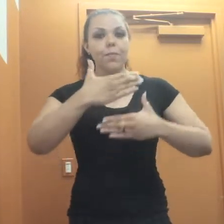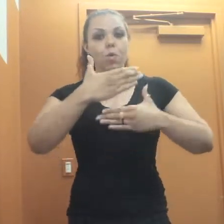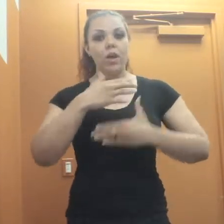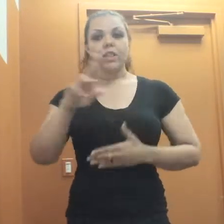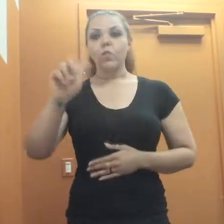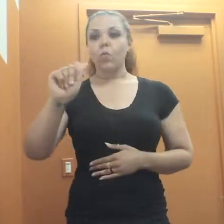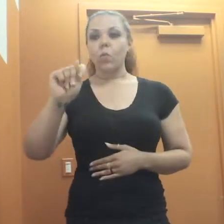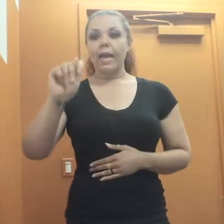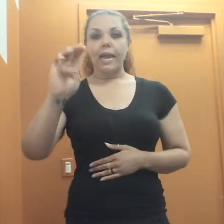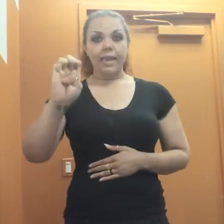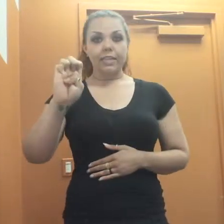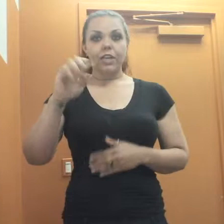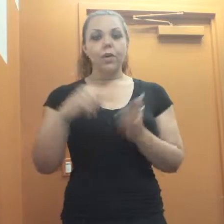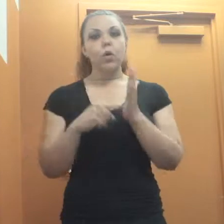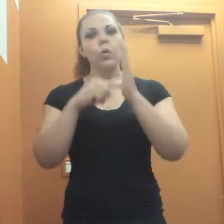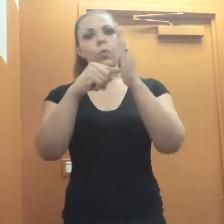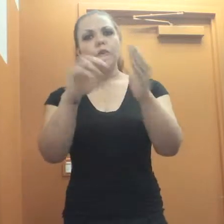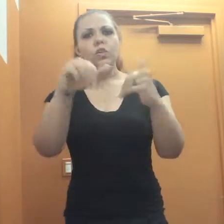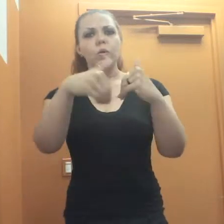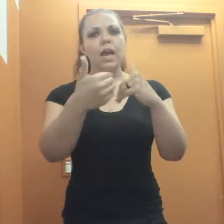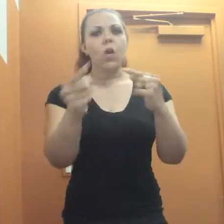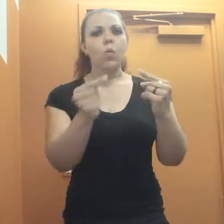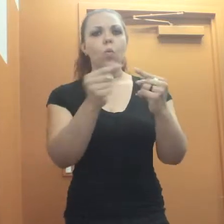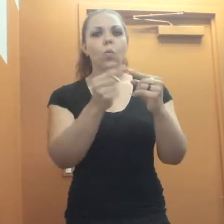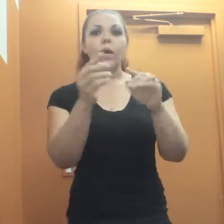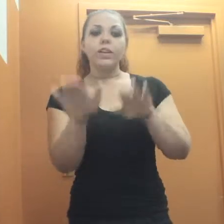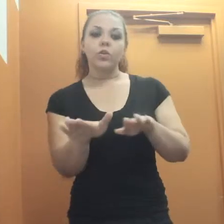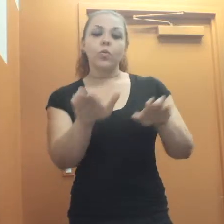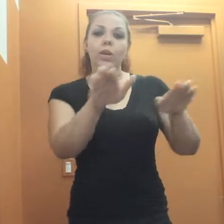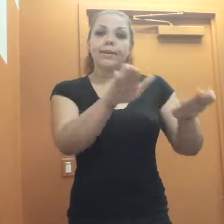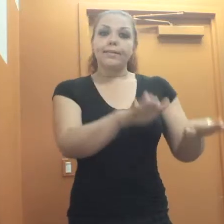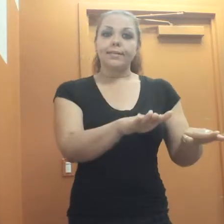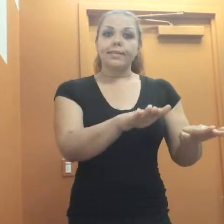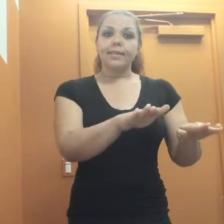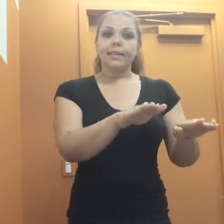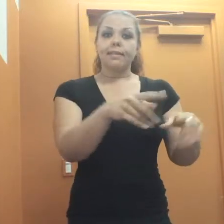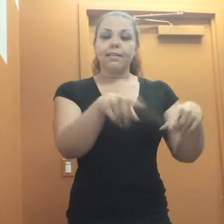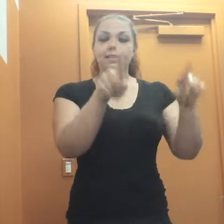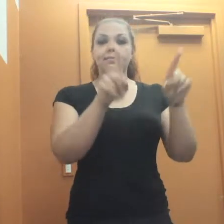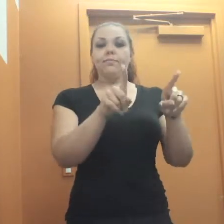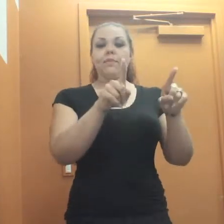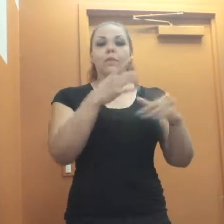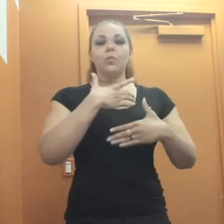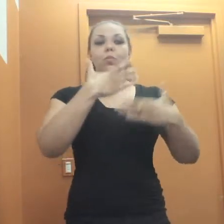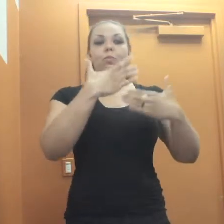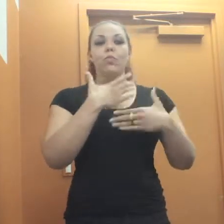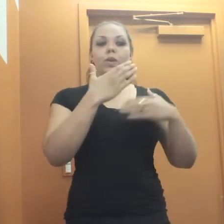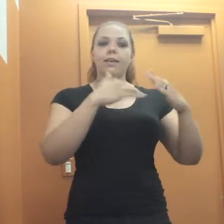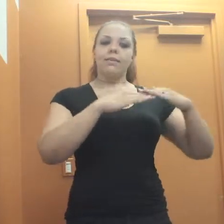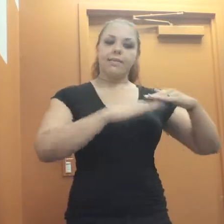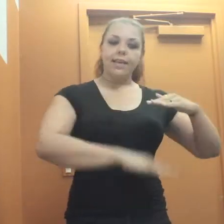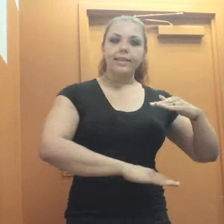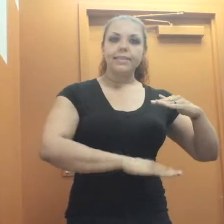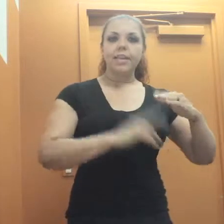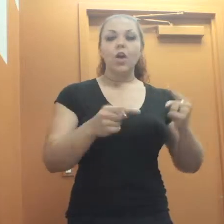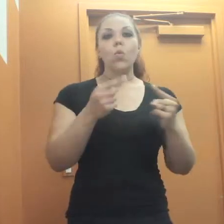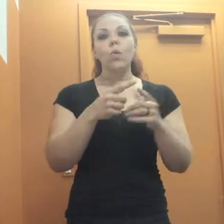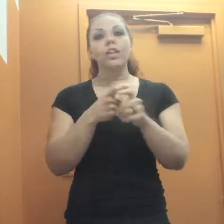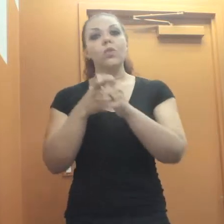we showed how when you're resting, you breathe less. When you're running, you breathe more. And the reason for that is